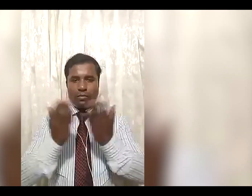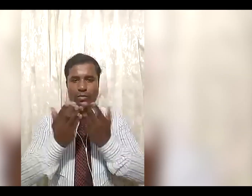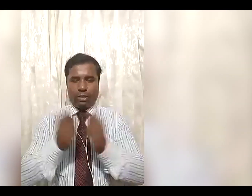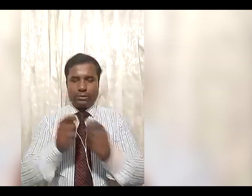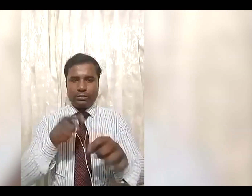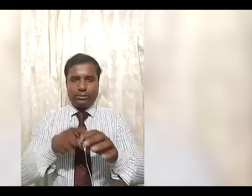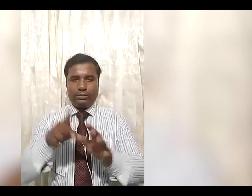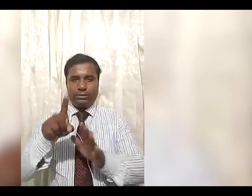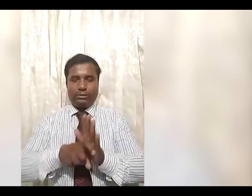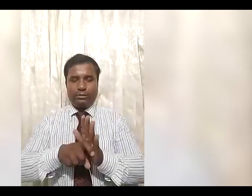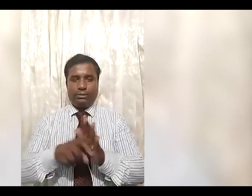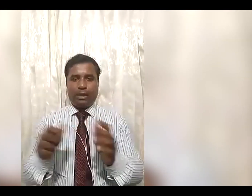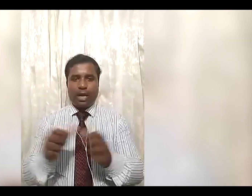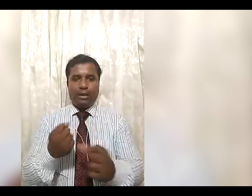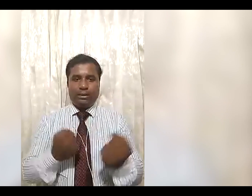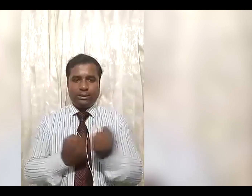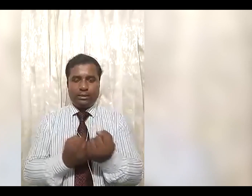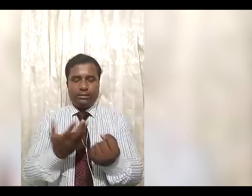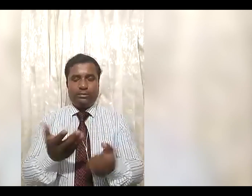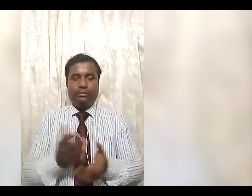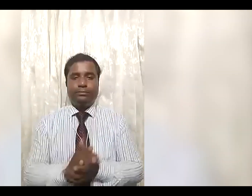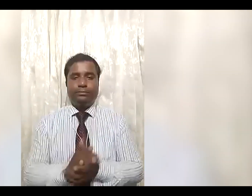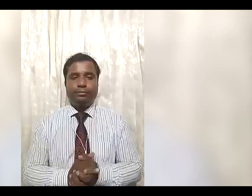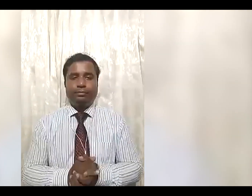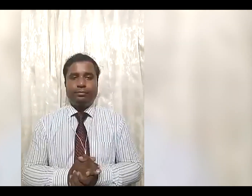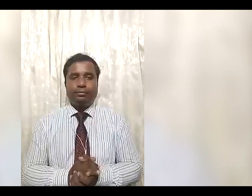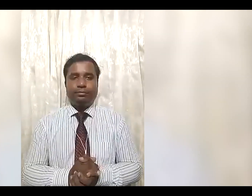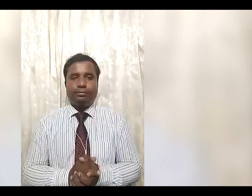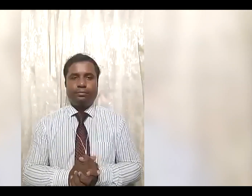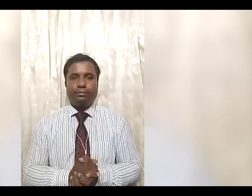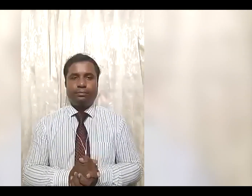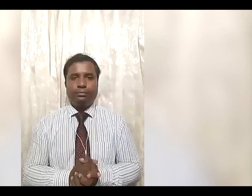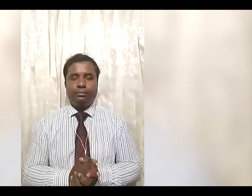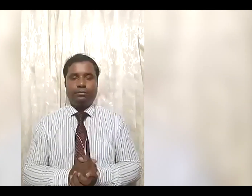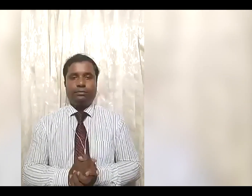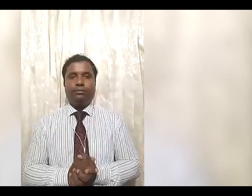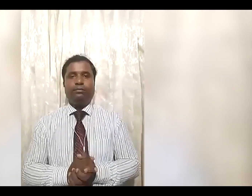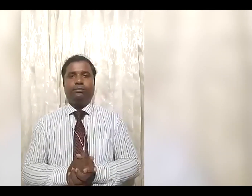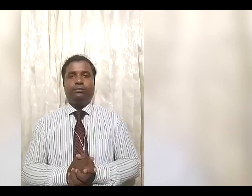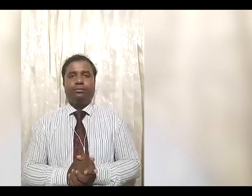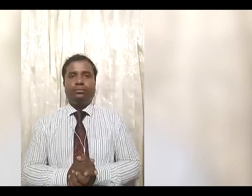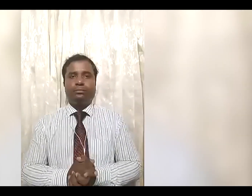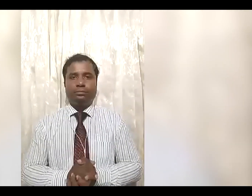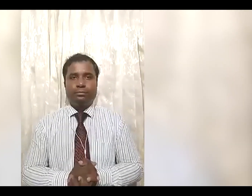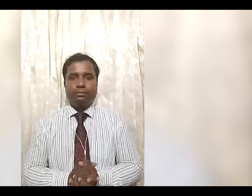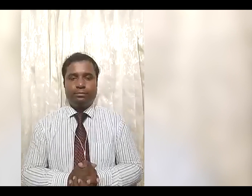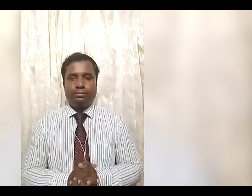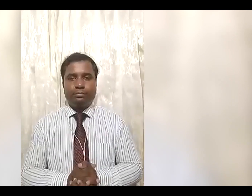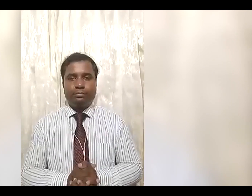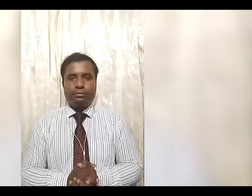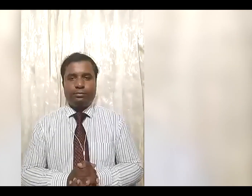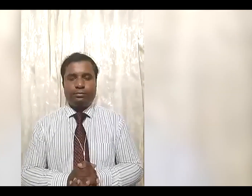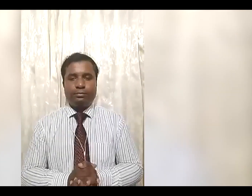has actually quite detailed guidance, and we have what are called ADA centers in states all across the US